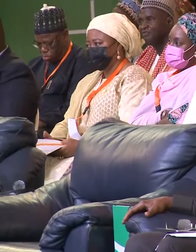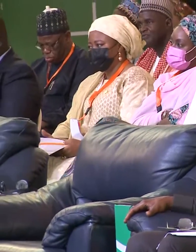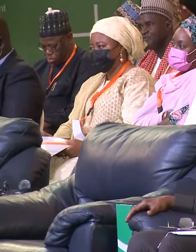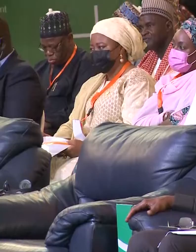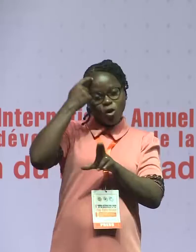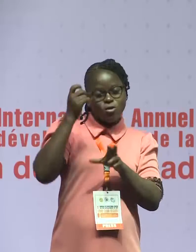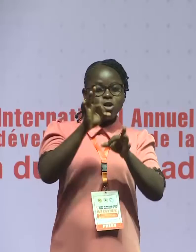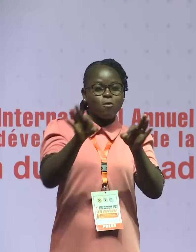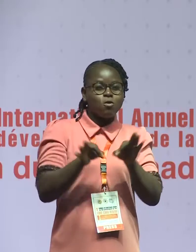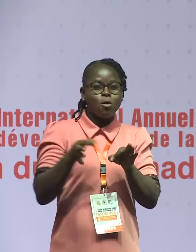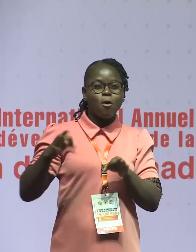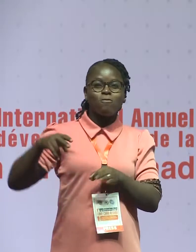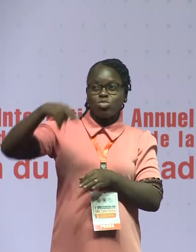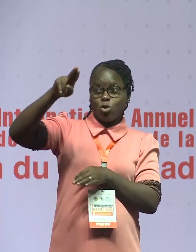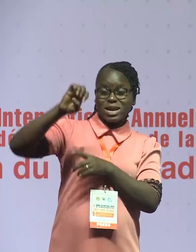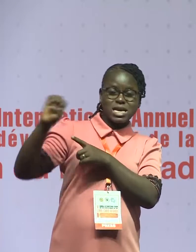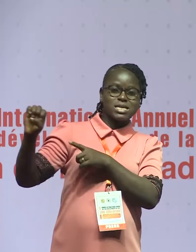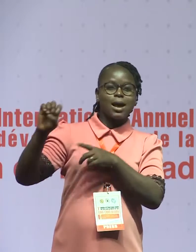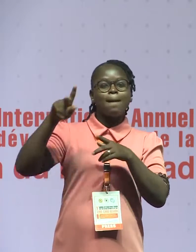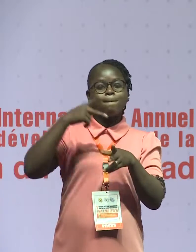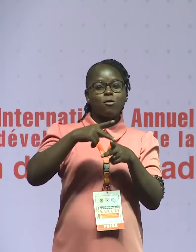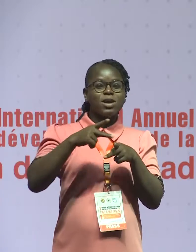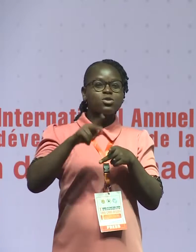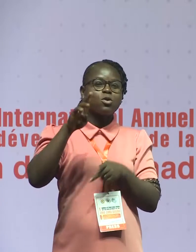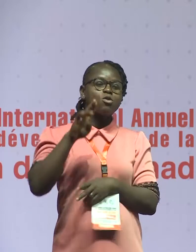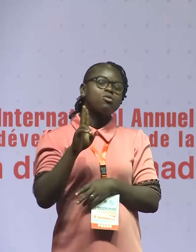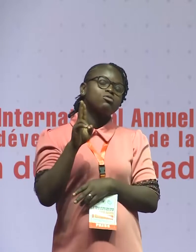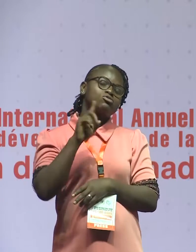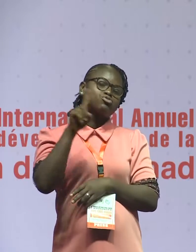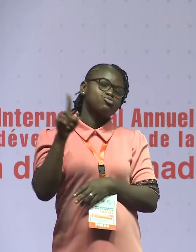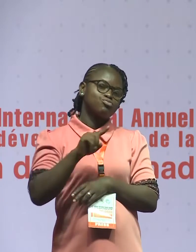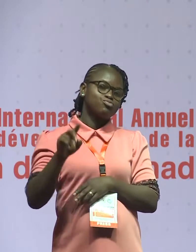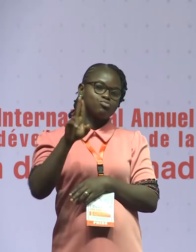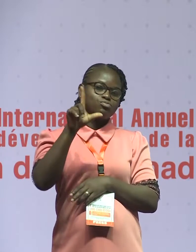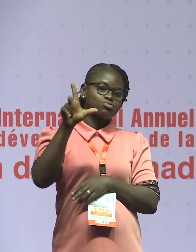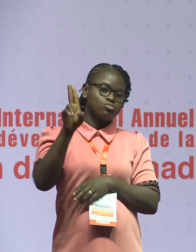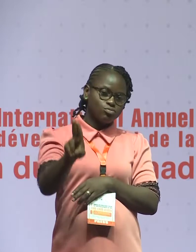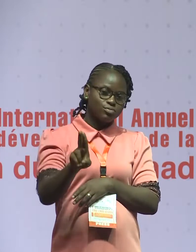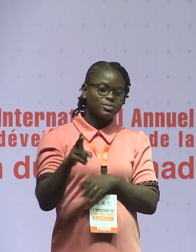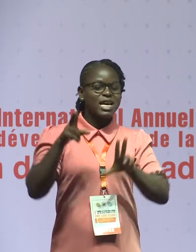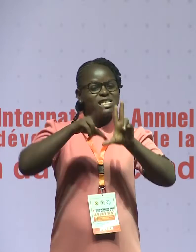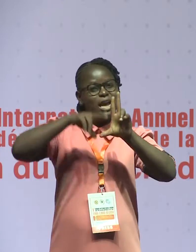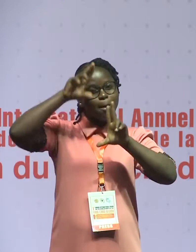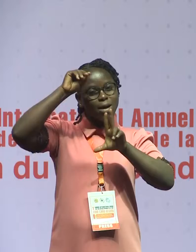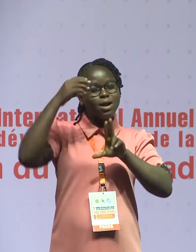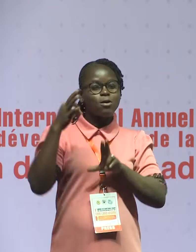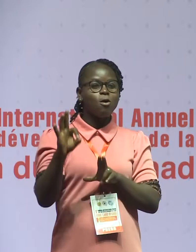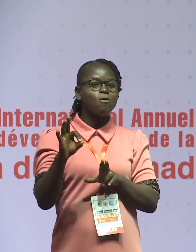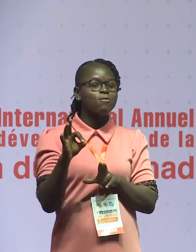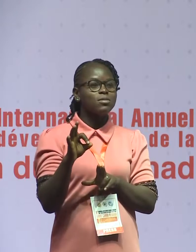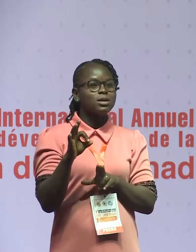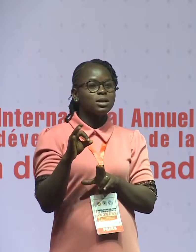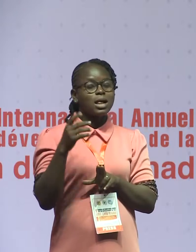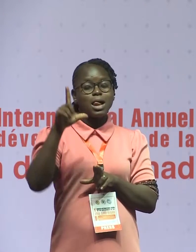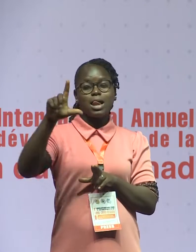Governors Forum of the Northeast, Professor Babagana Omar Azulum, the Chairman of the